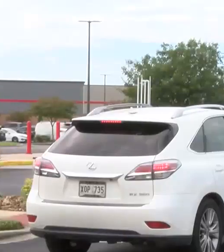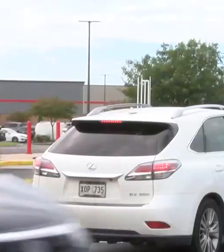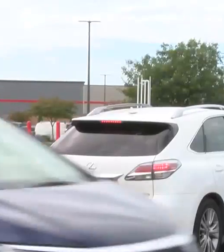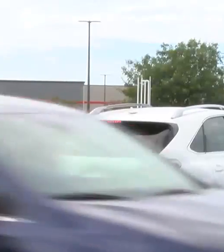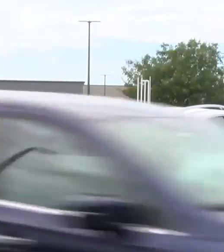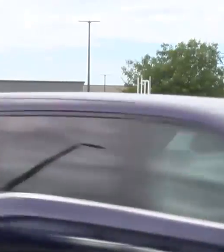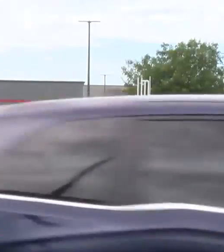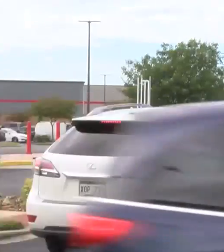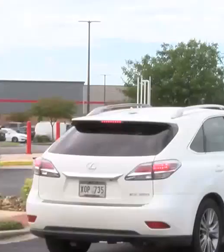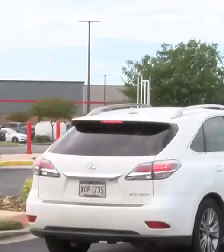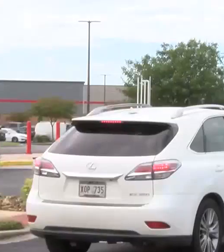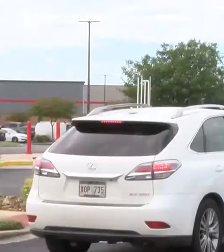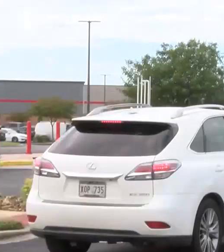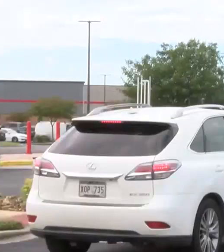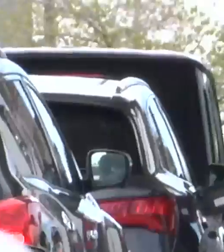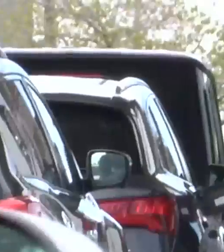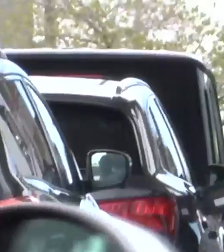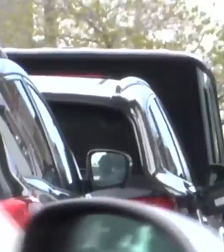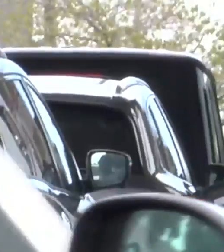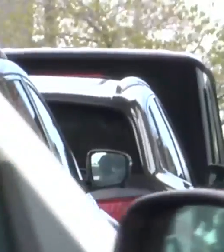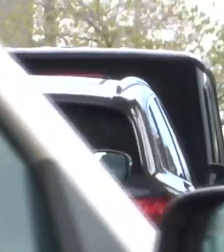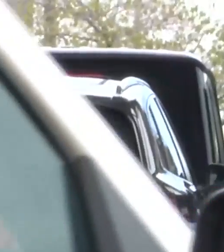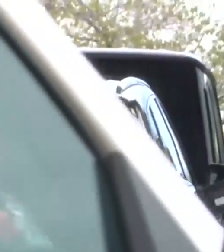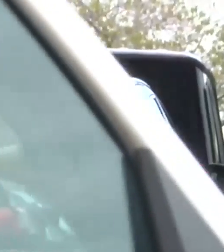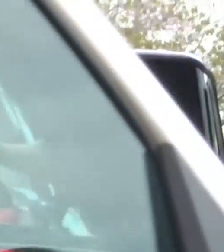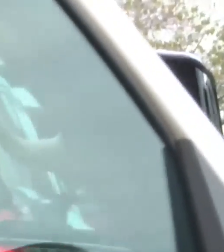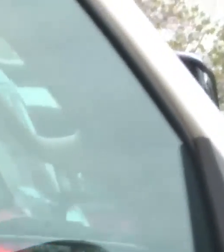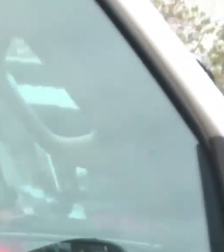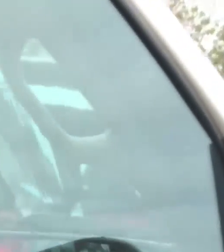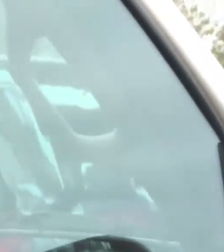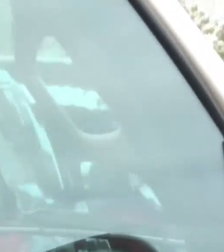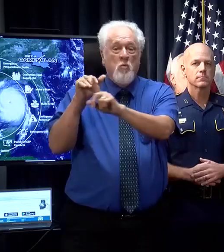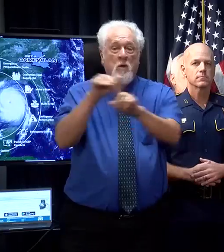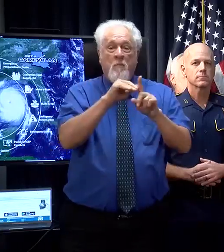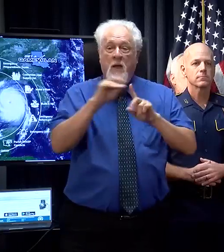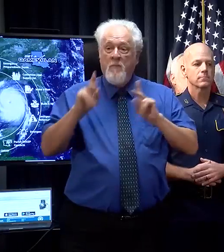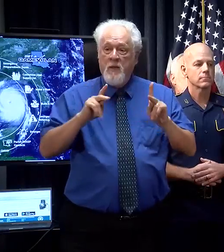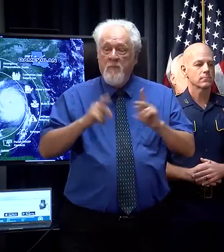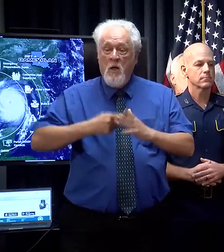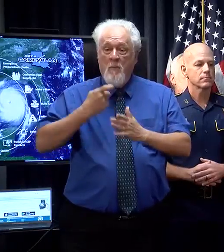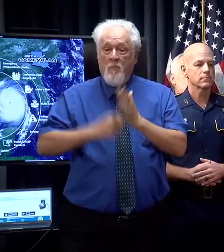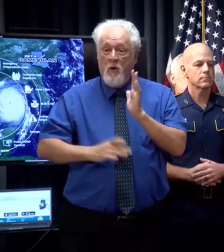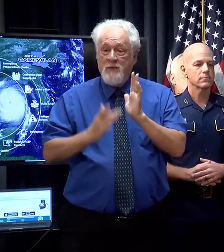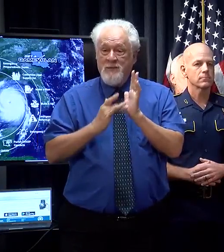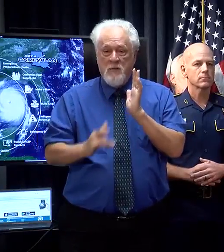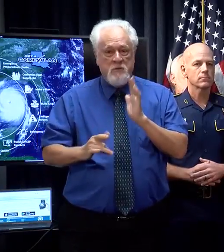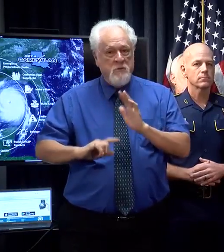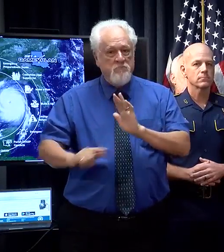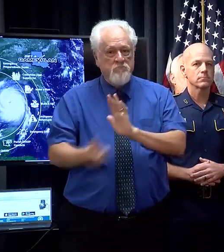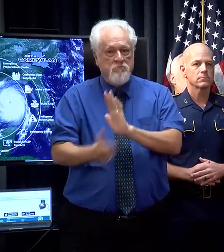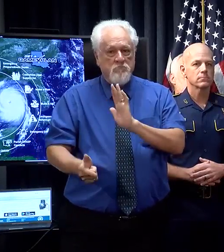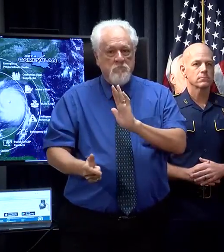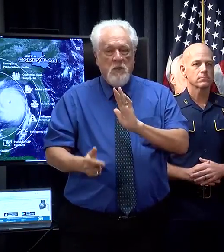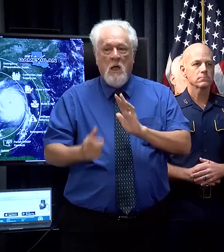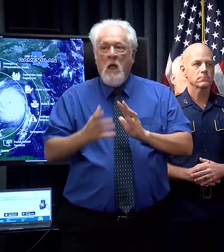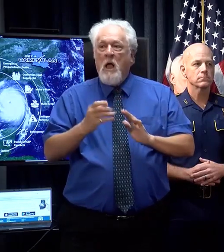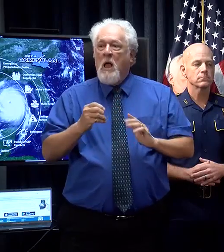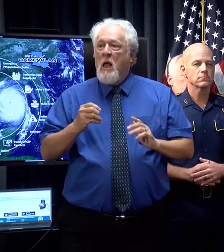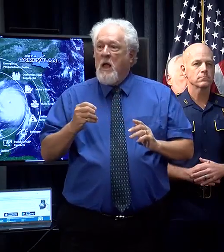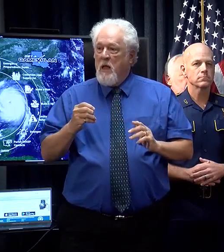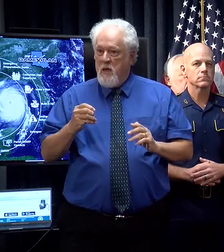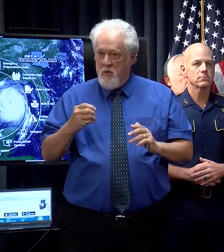and topping off your gas tanks, the attorney general's office reminds you to watch out for big price hikes. Price gouging is illegal and we